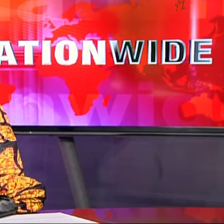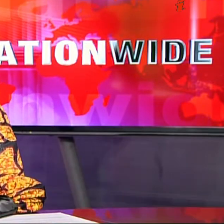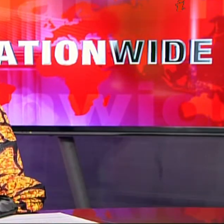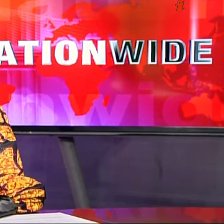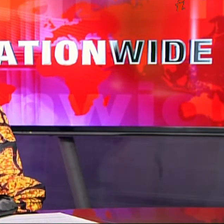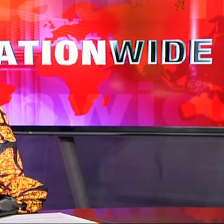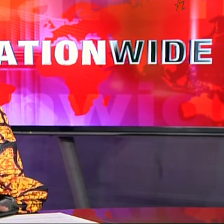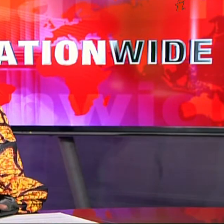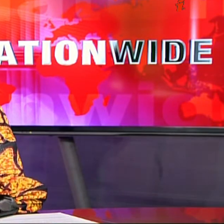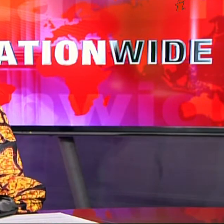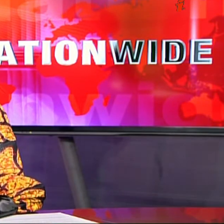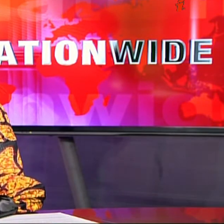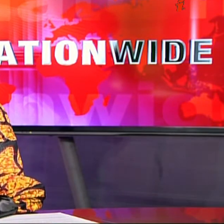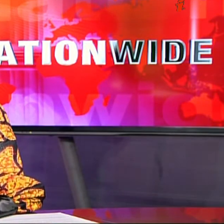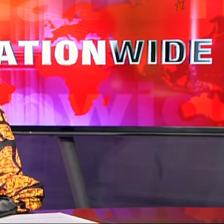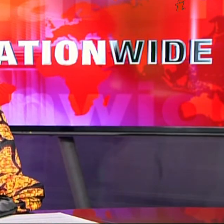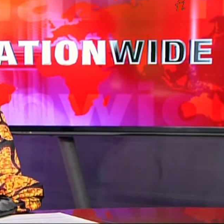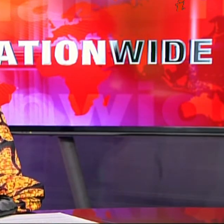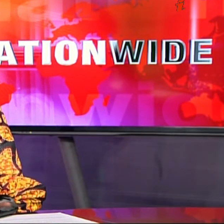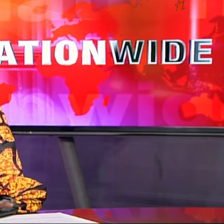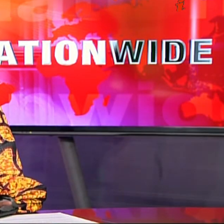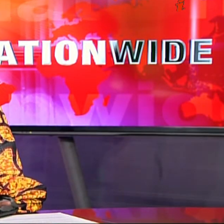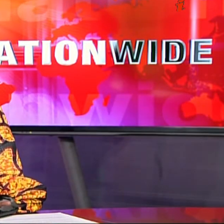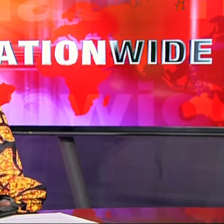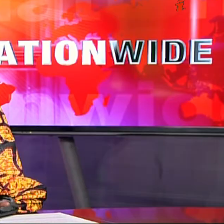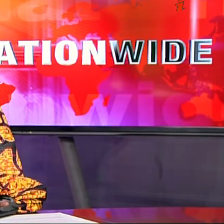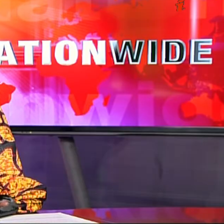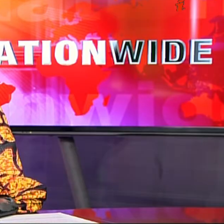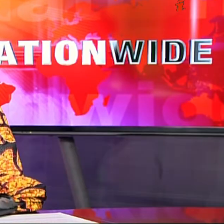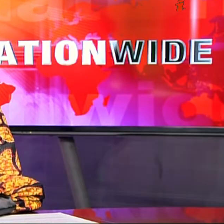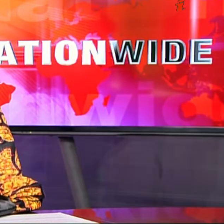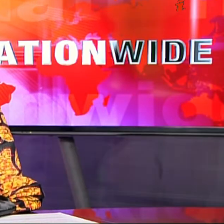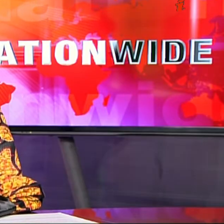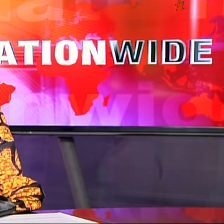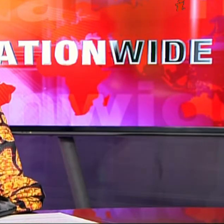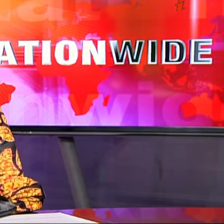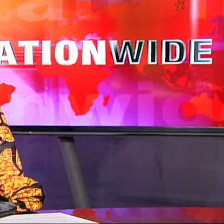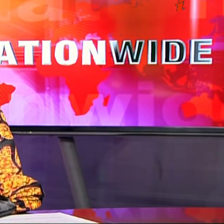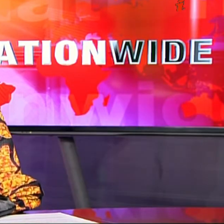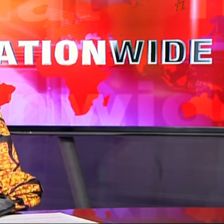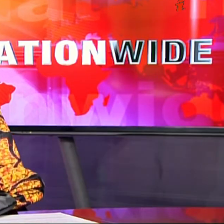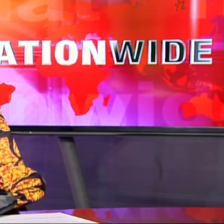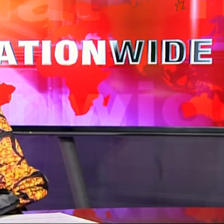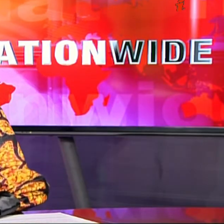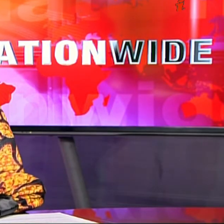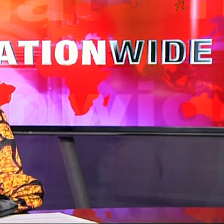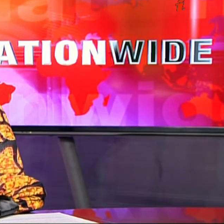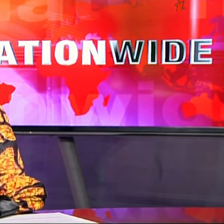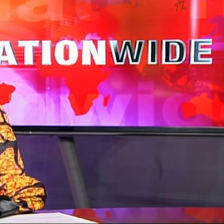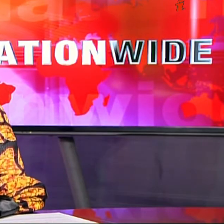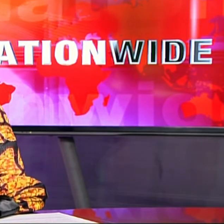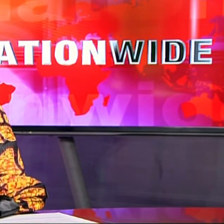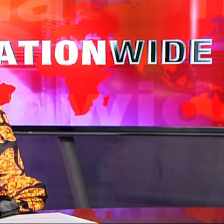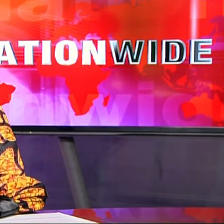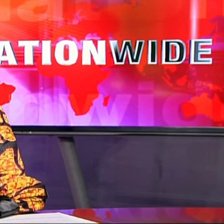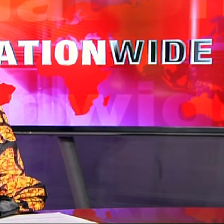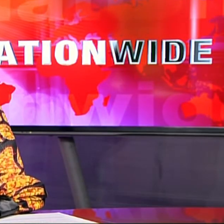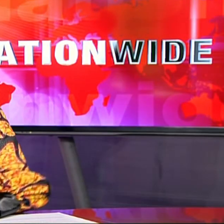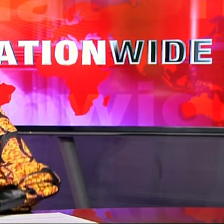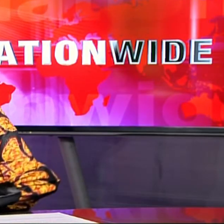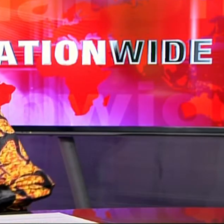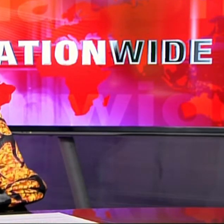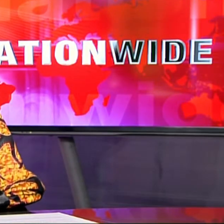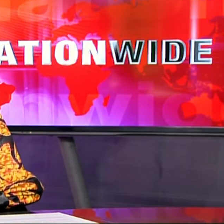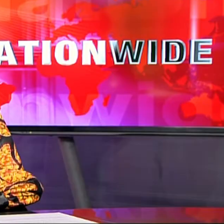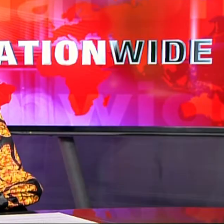PTF briefing, we read out a report on godfatherism that may have positive impact on electoral processes. And